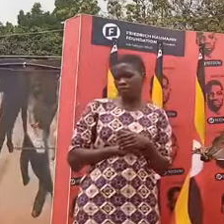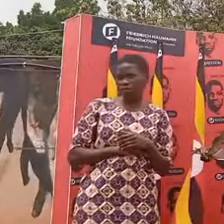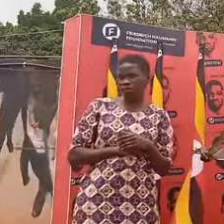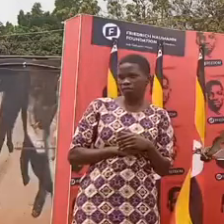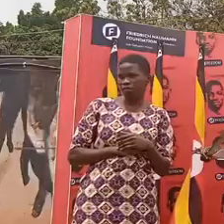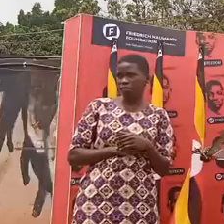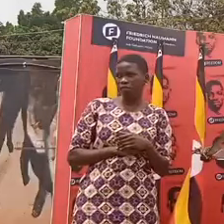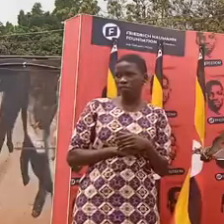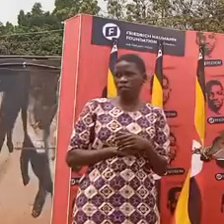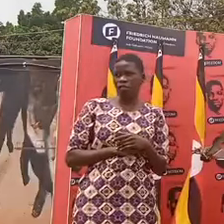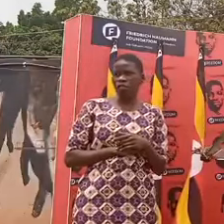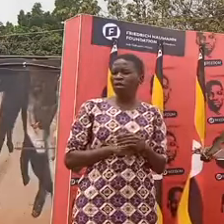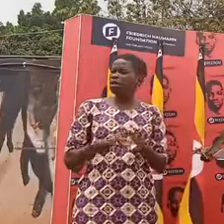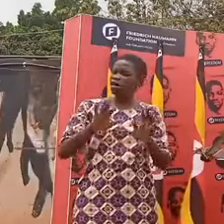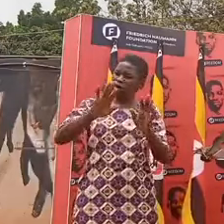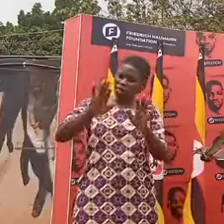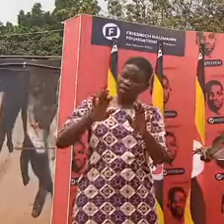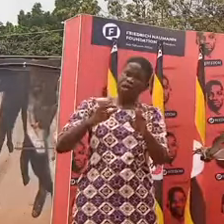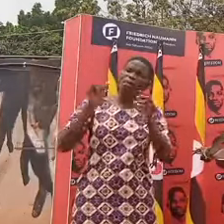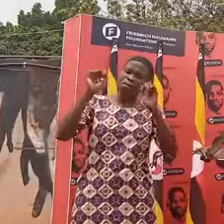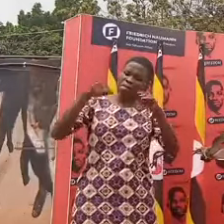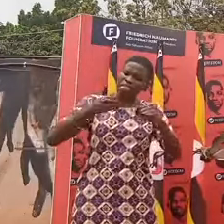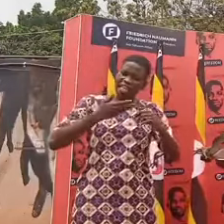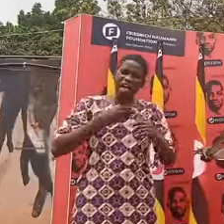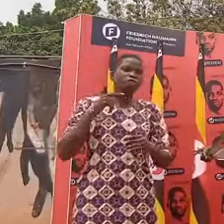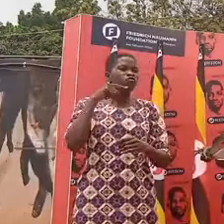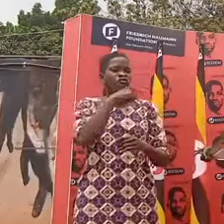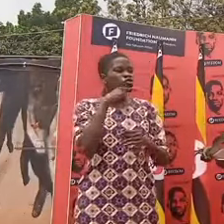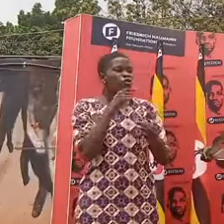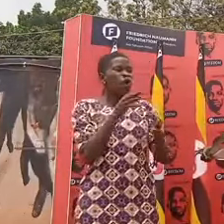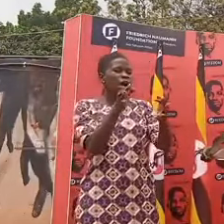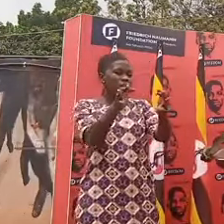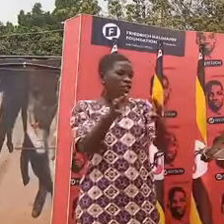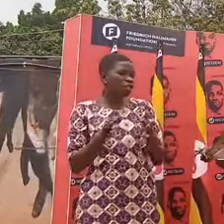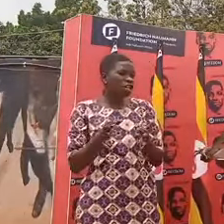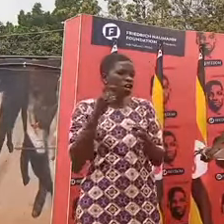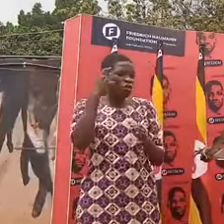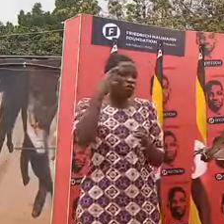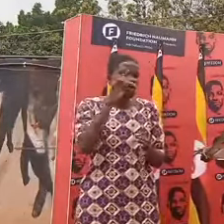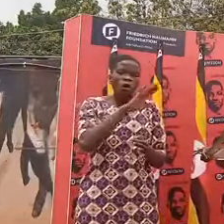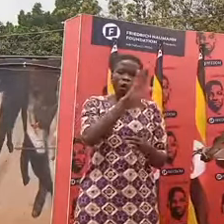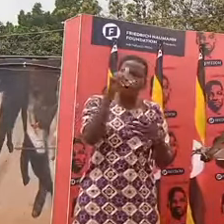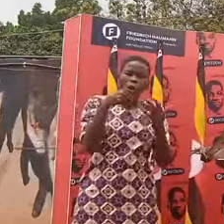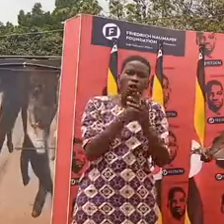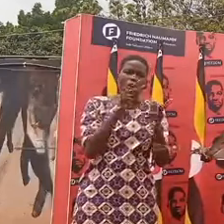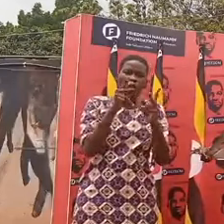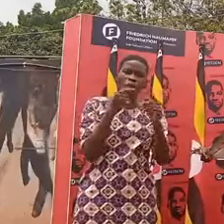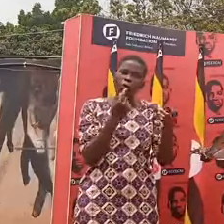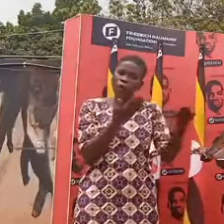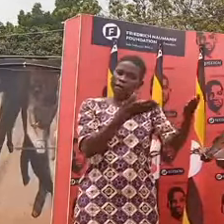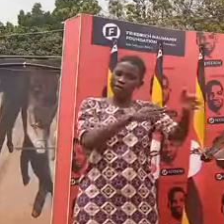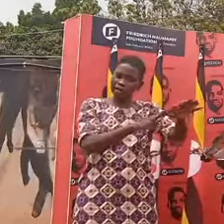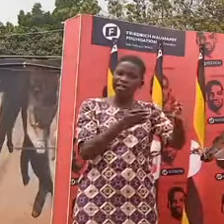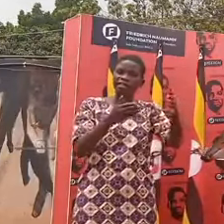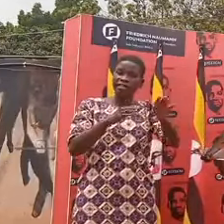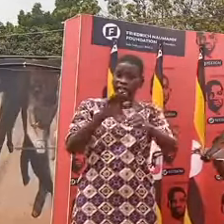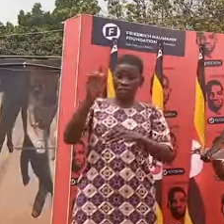We need social accountability for the missing. We are aware of the